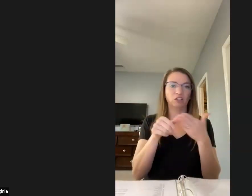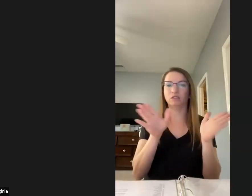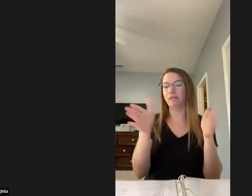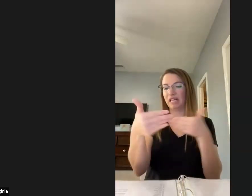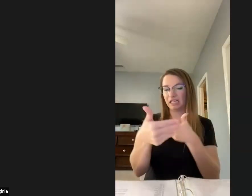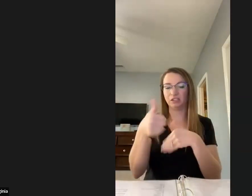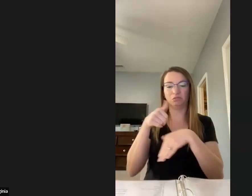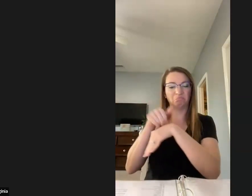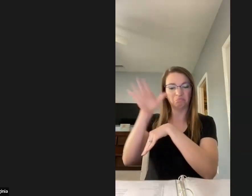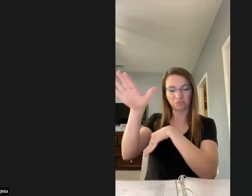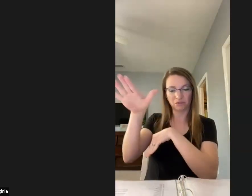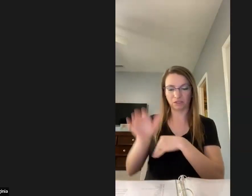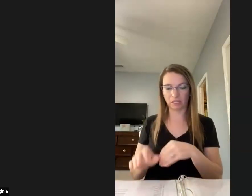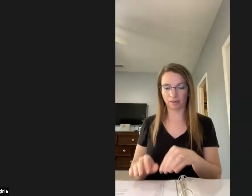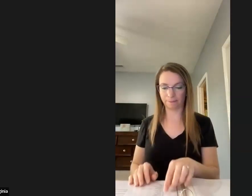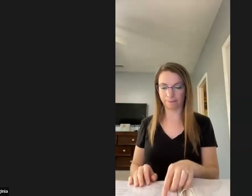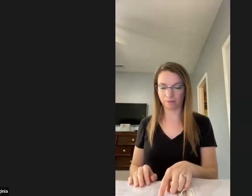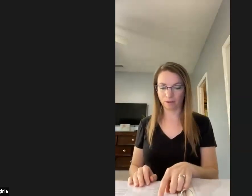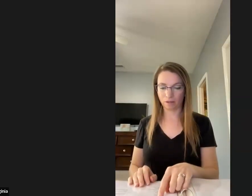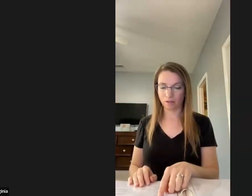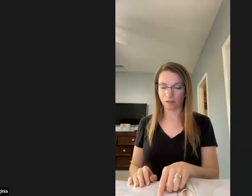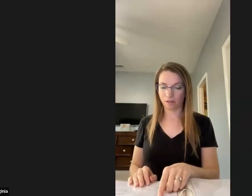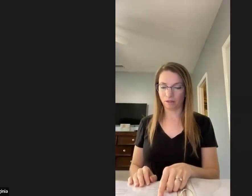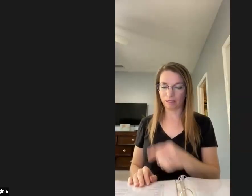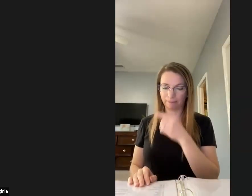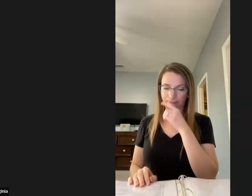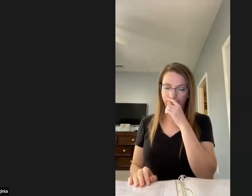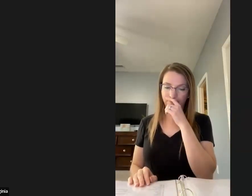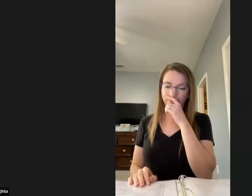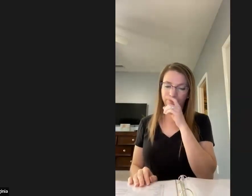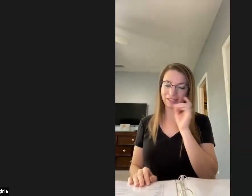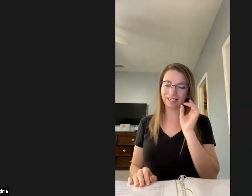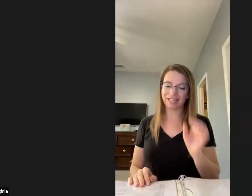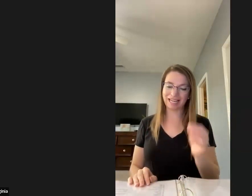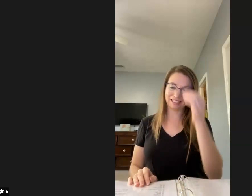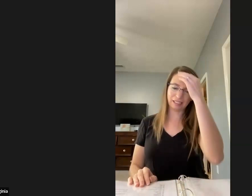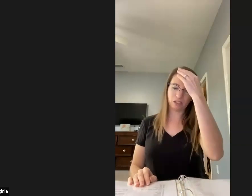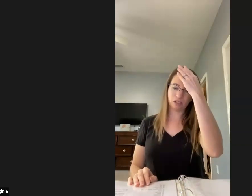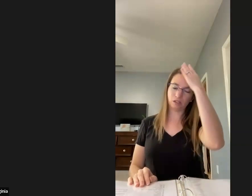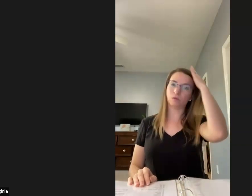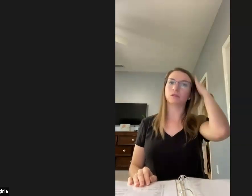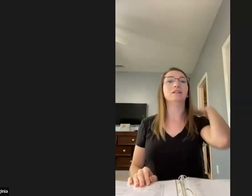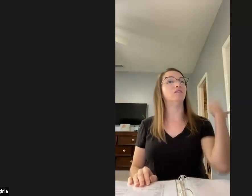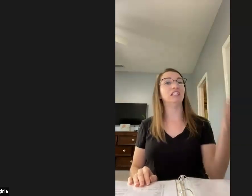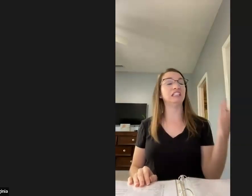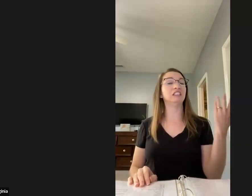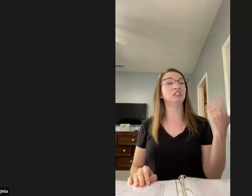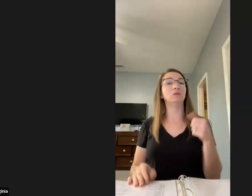Letter, package, send. All right. A gas station or a convenience store.